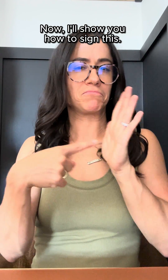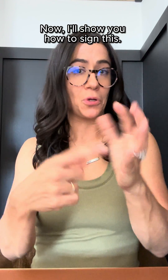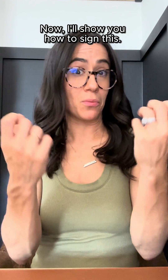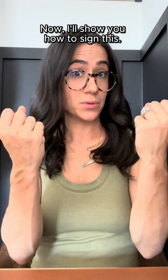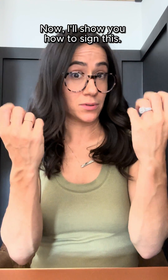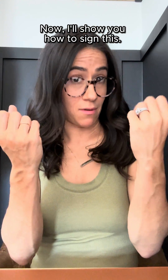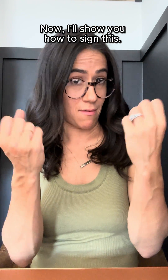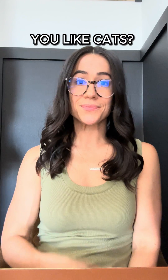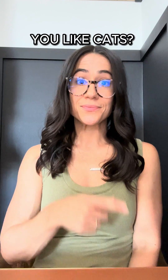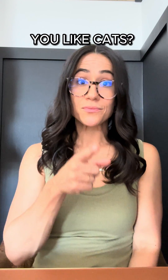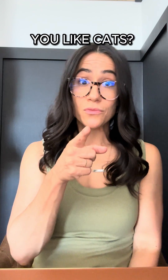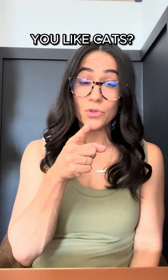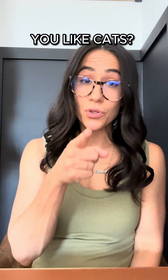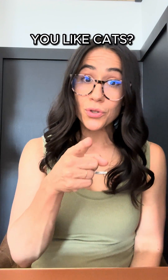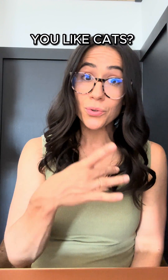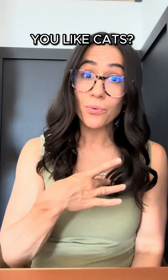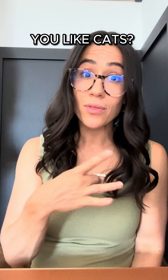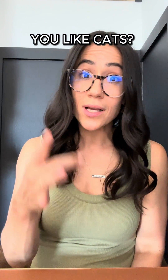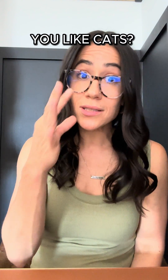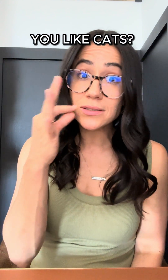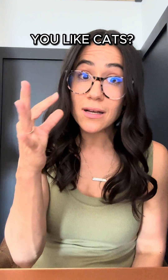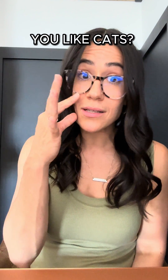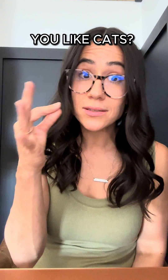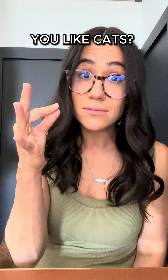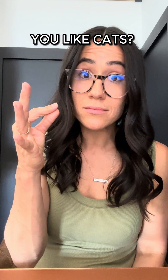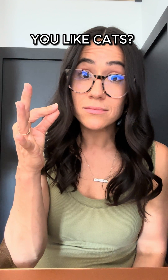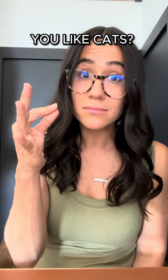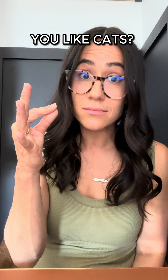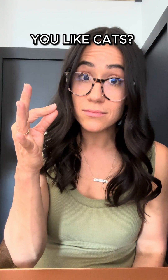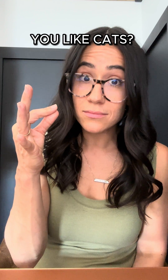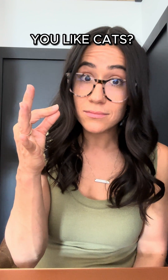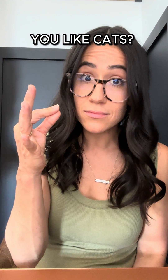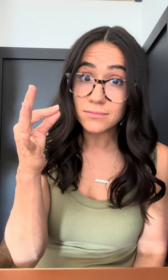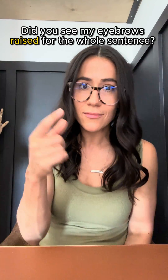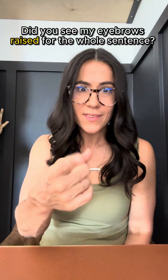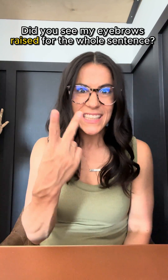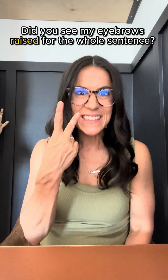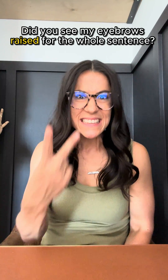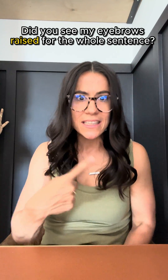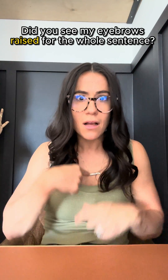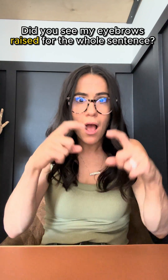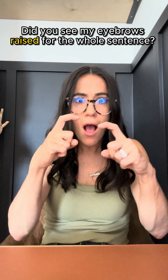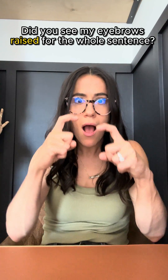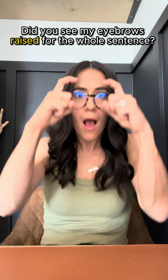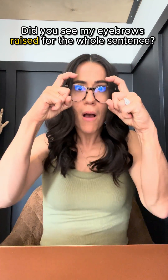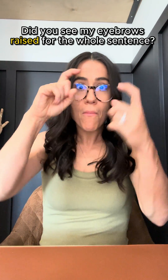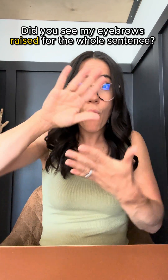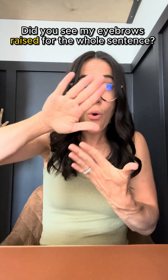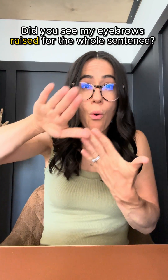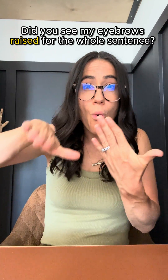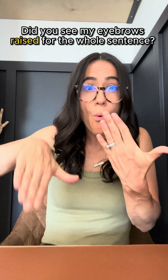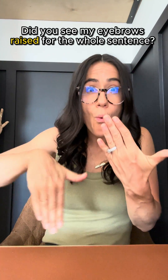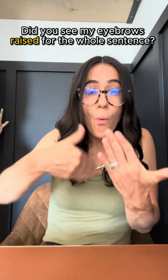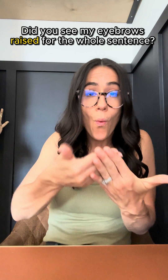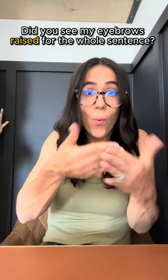sign this. You like cats? Did you see my eyebrows raised for the